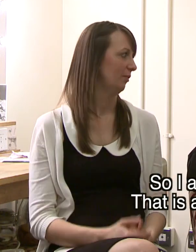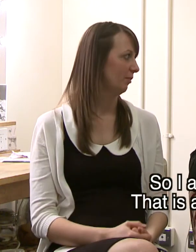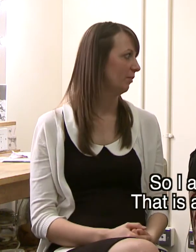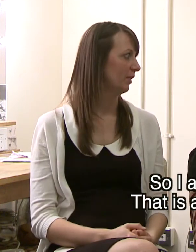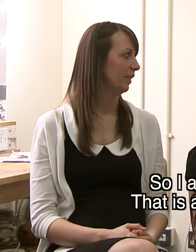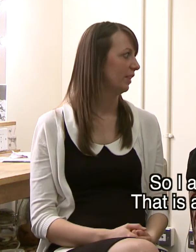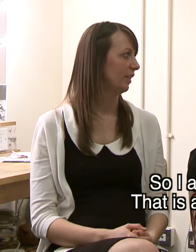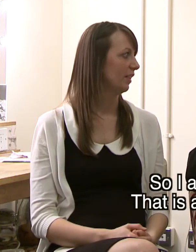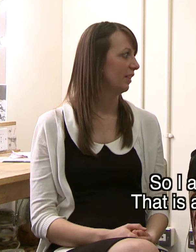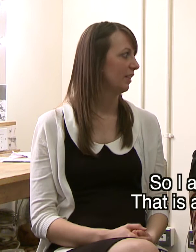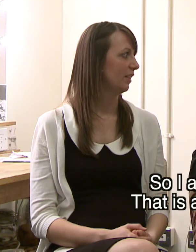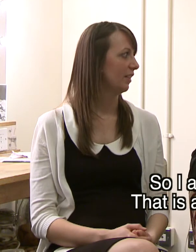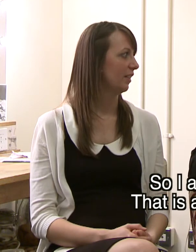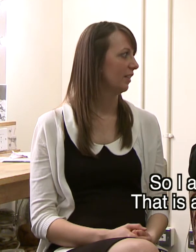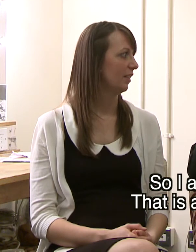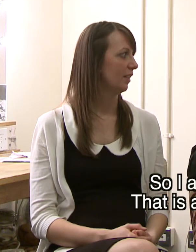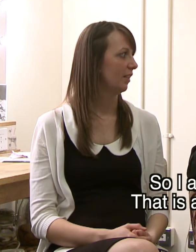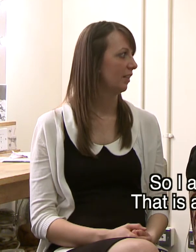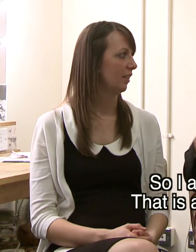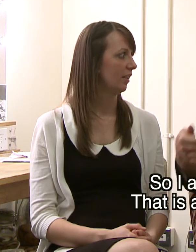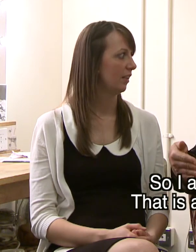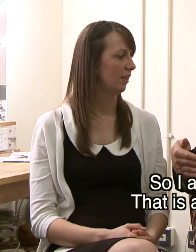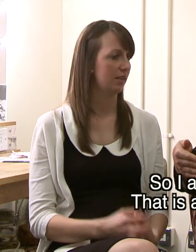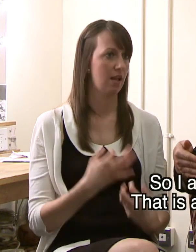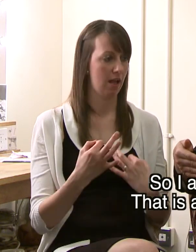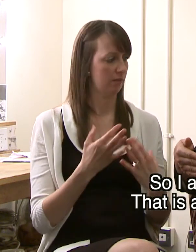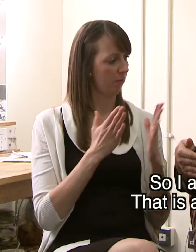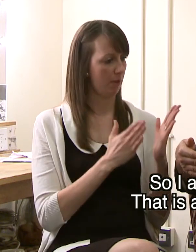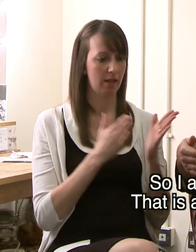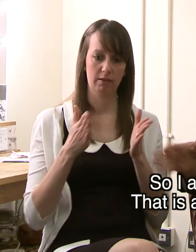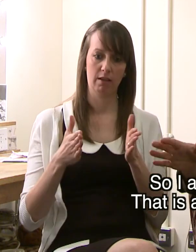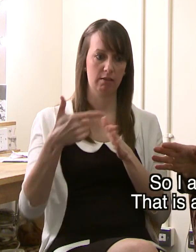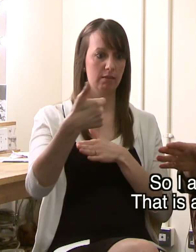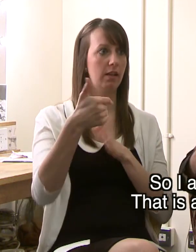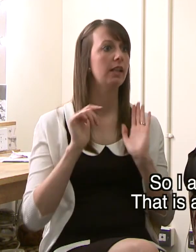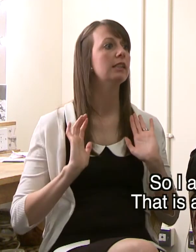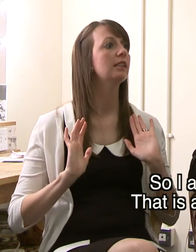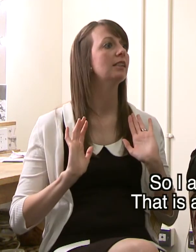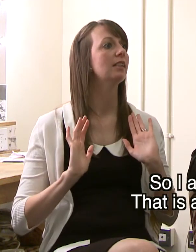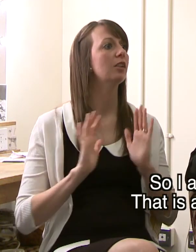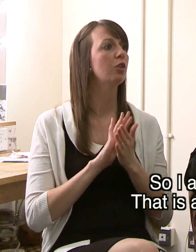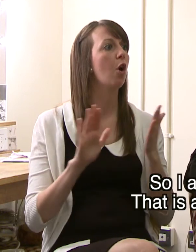So I act from here to there. That's all. Not for that.